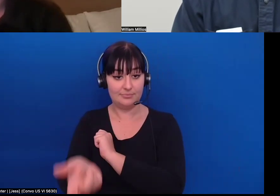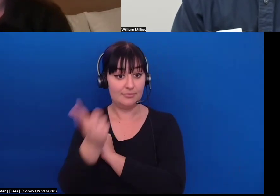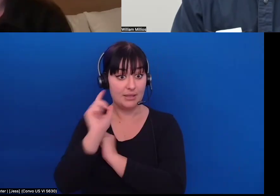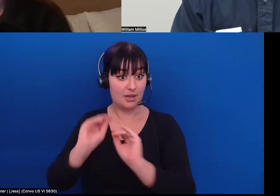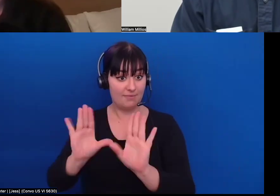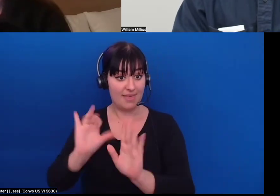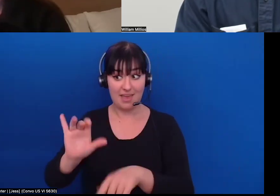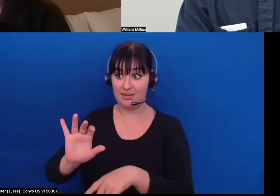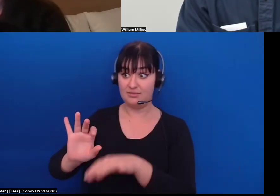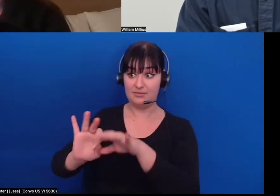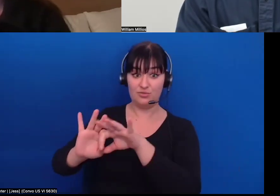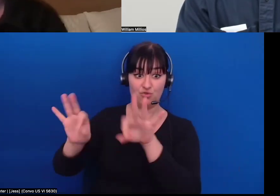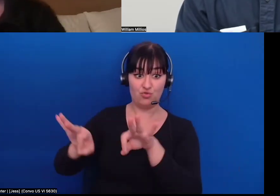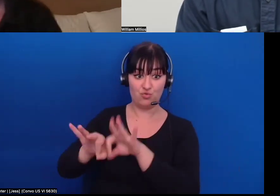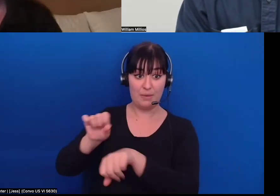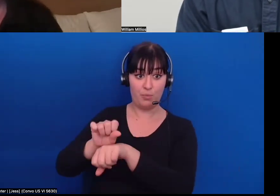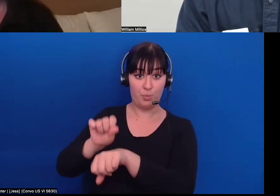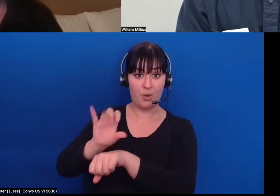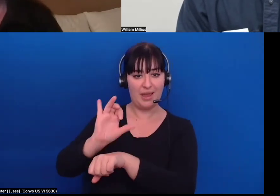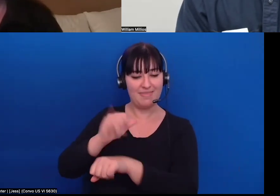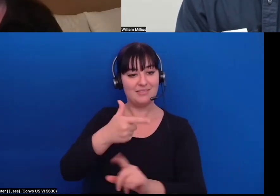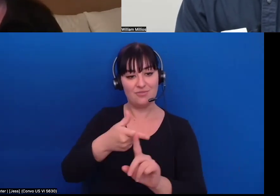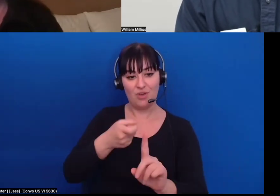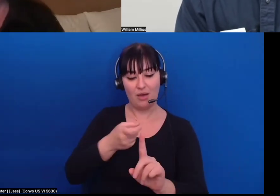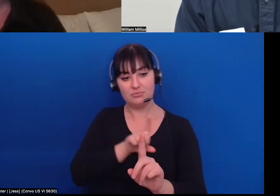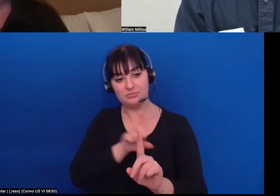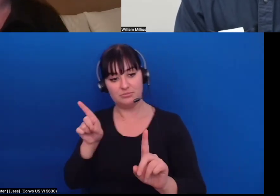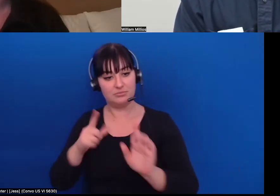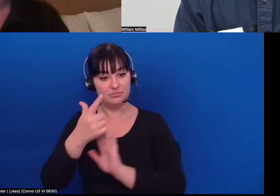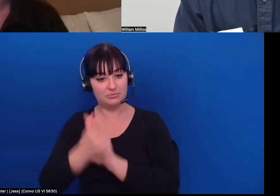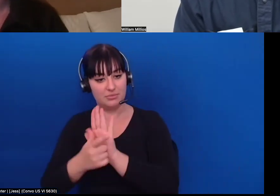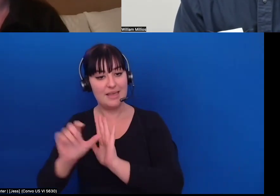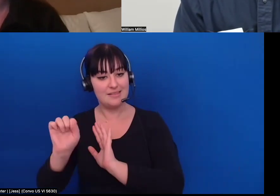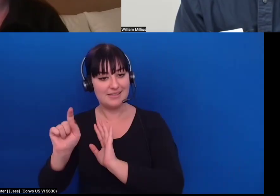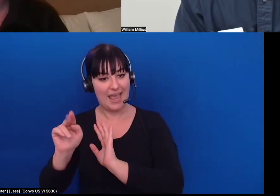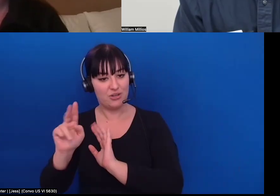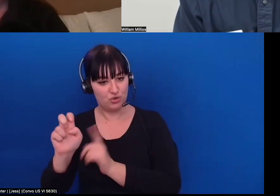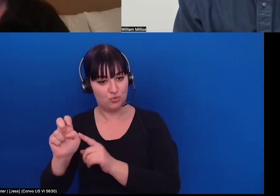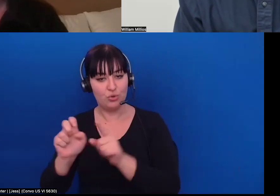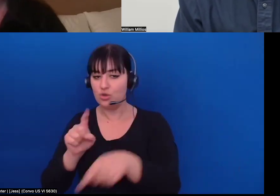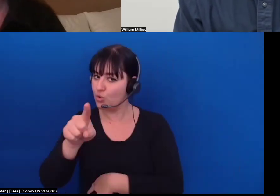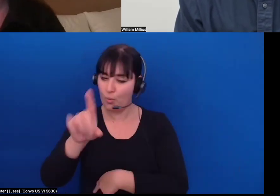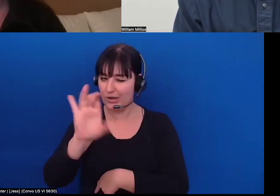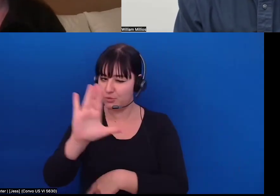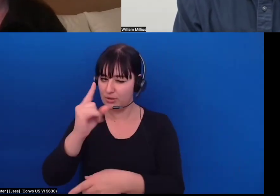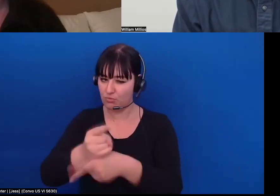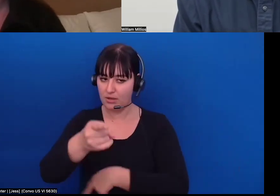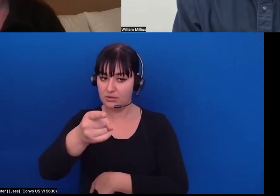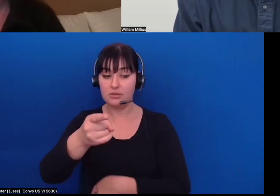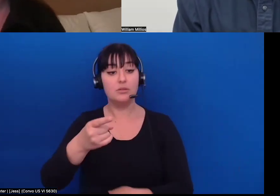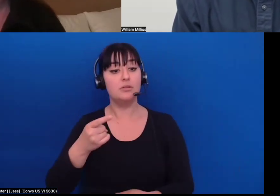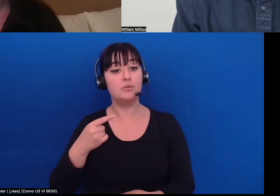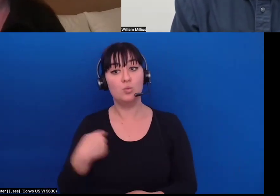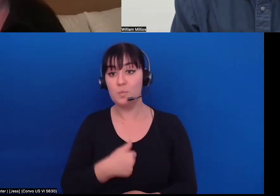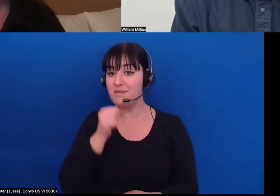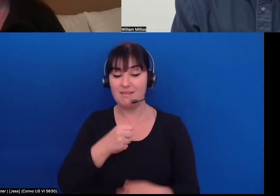framework for the regulations comes from the underlying statute. But you are 100% correct. We are not making